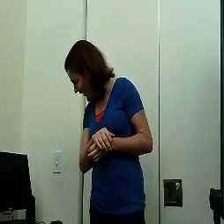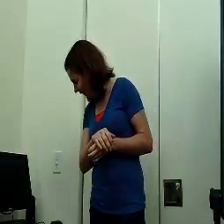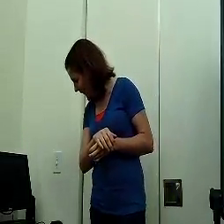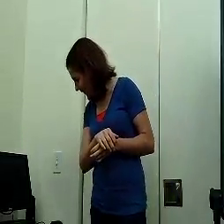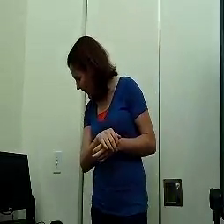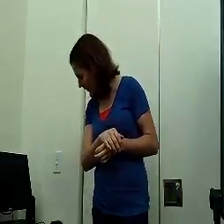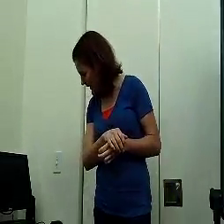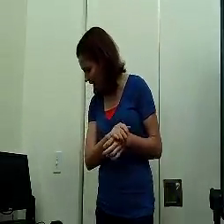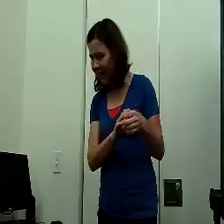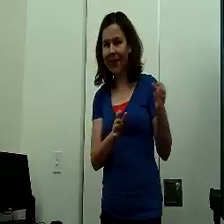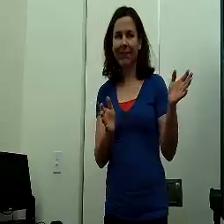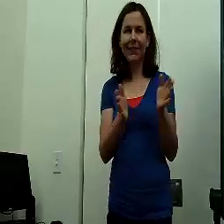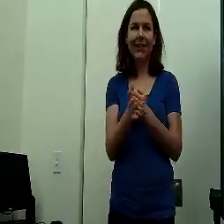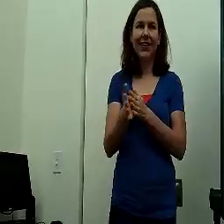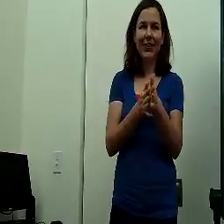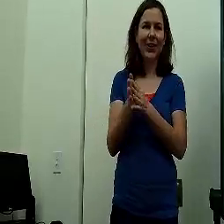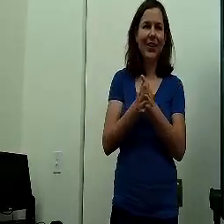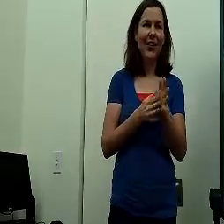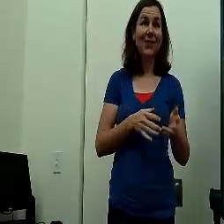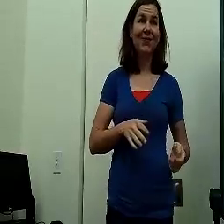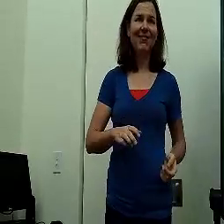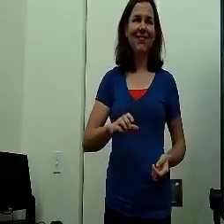Okay. All right. Here's one you know.